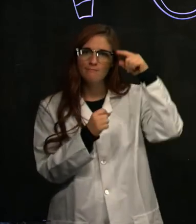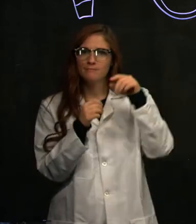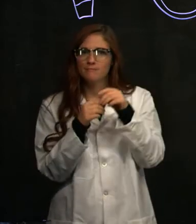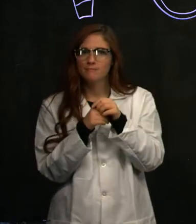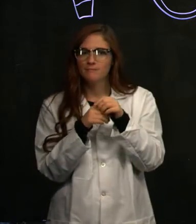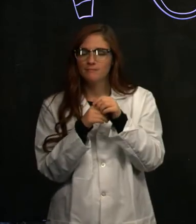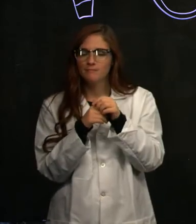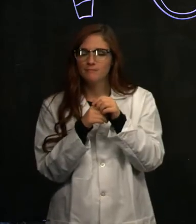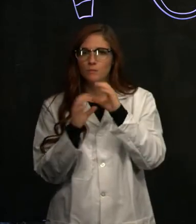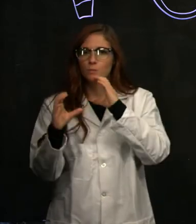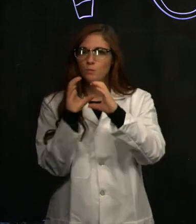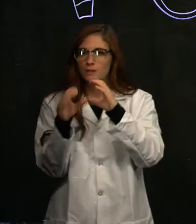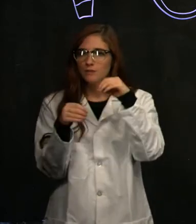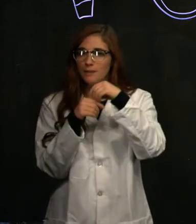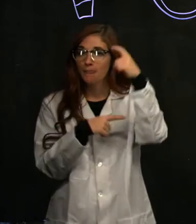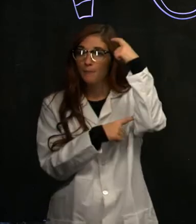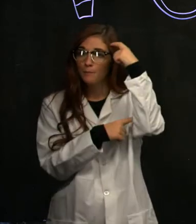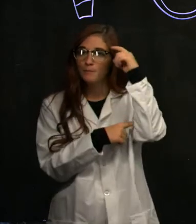Nobel Prize for this.